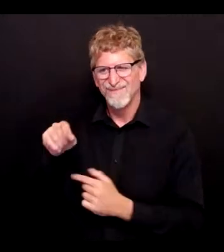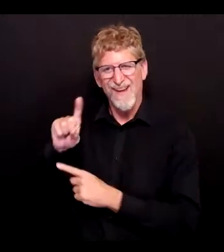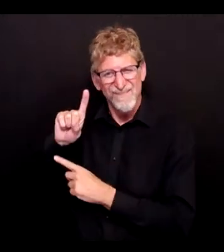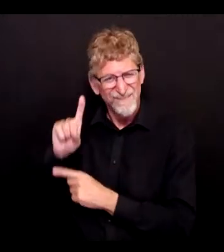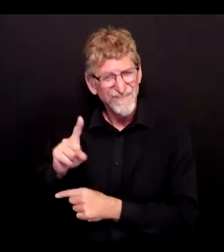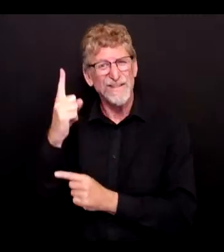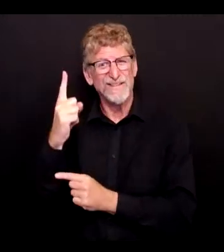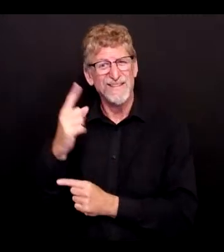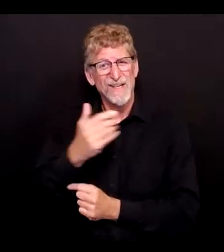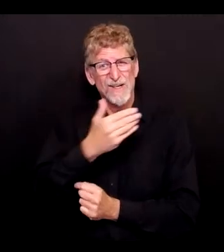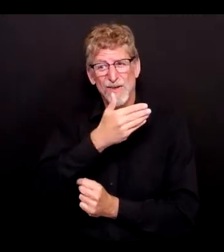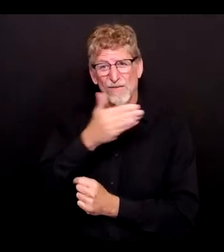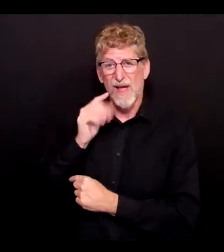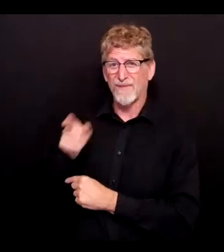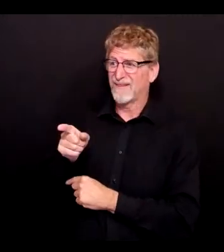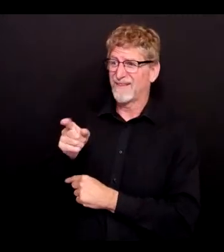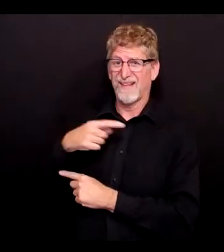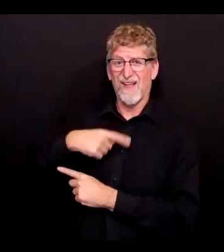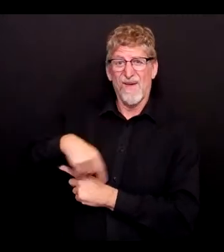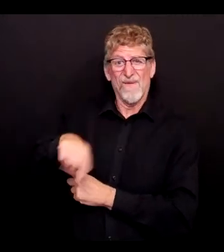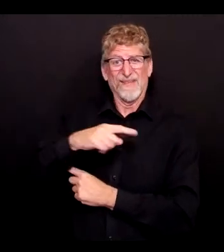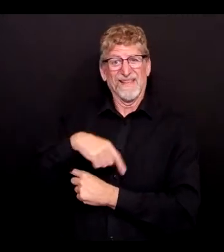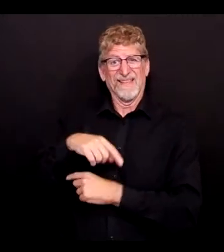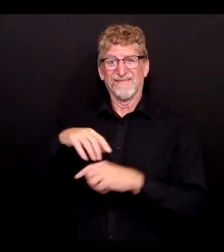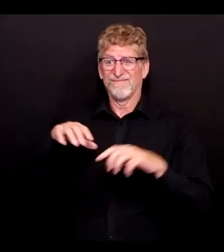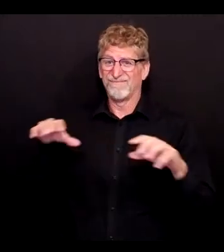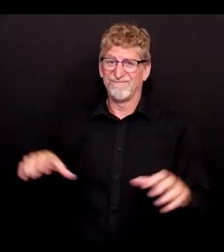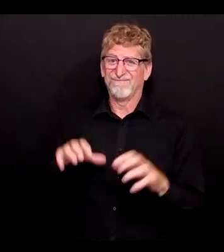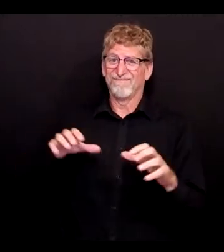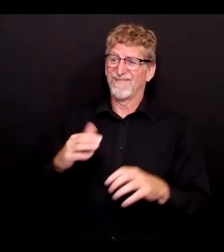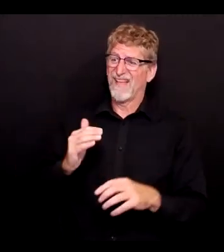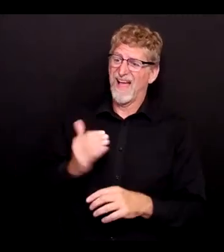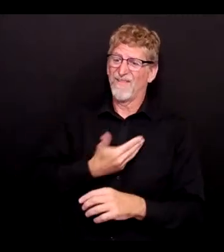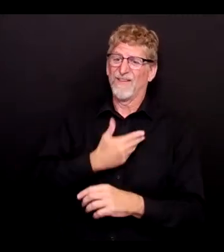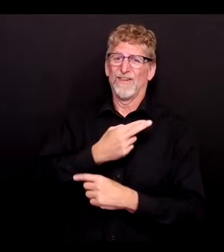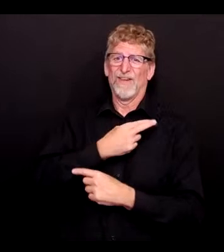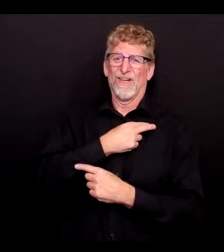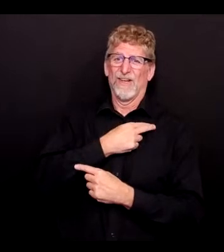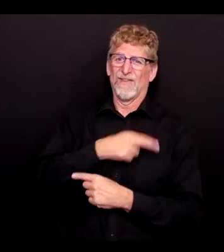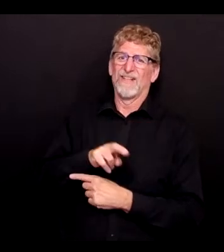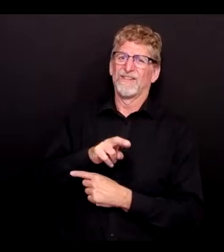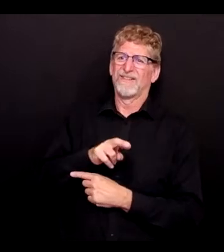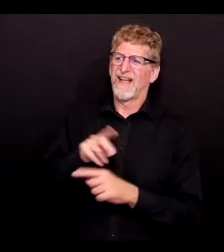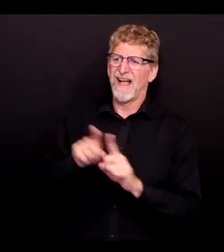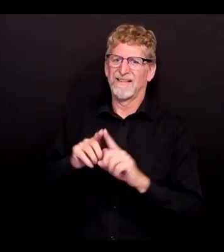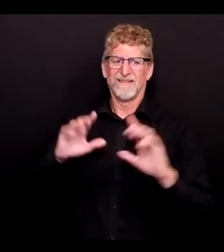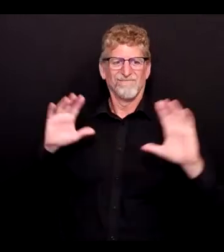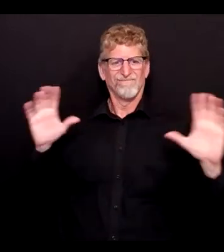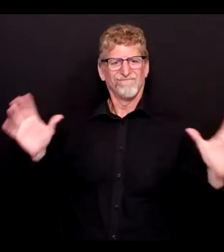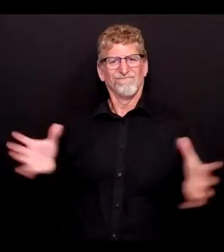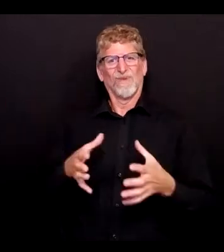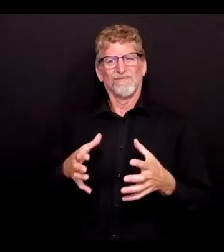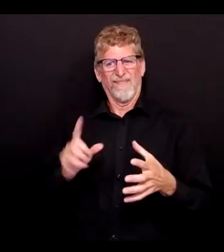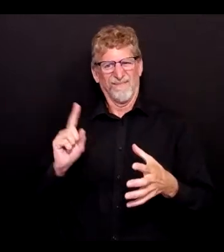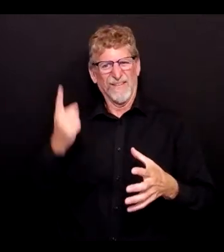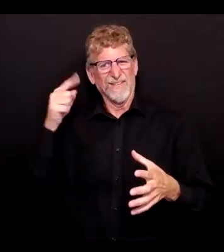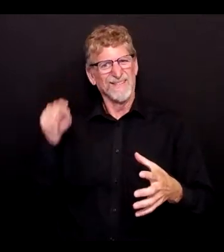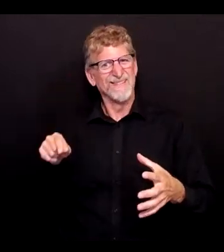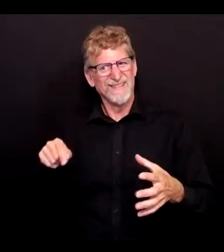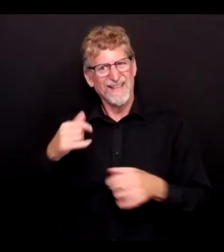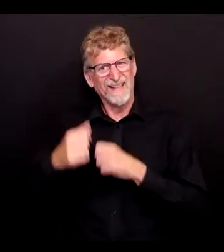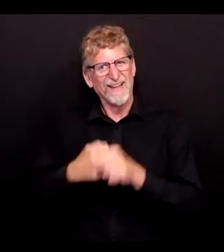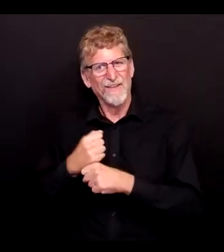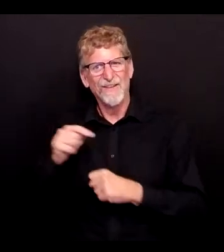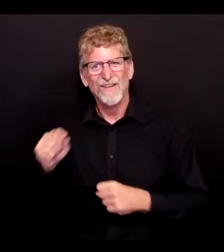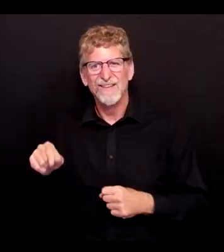practicing our religion as a group, the Ramadan, and we try not